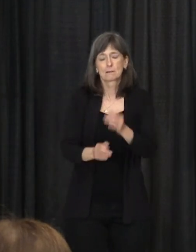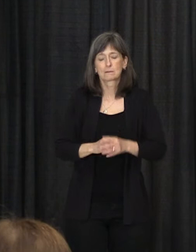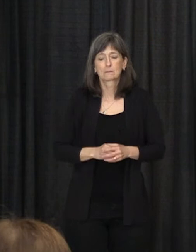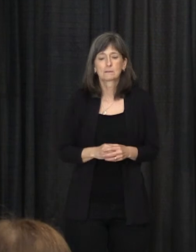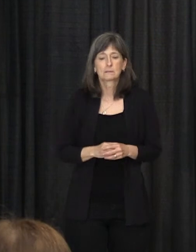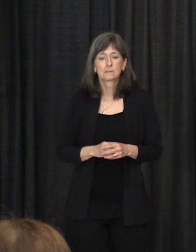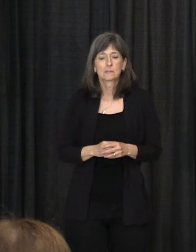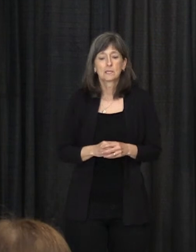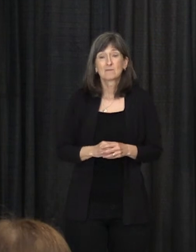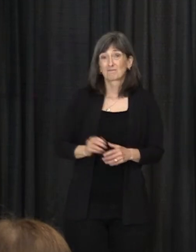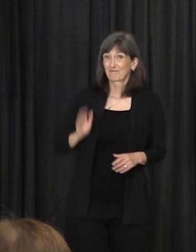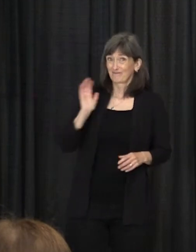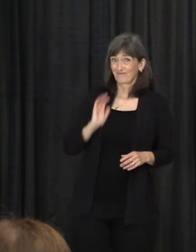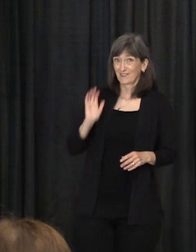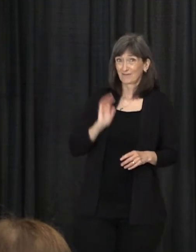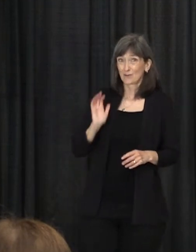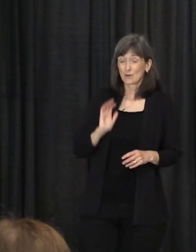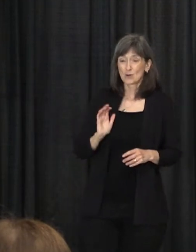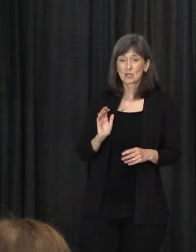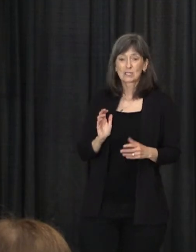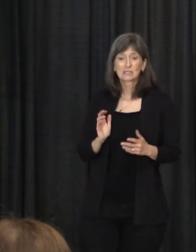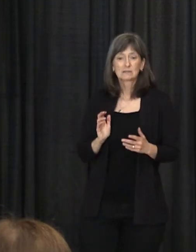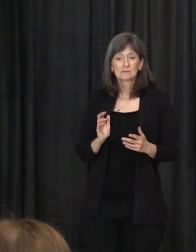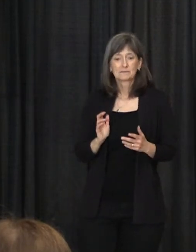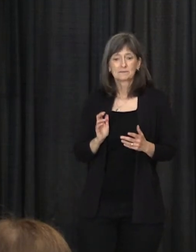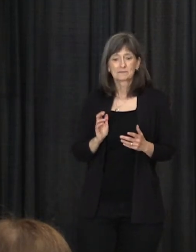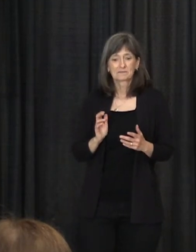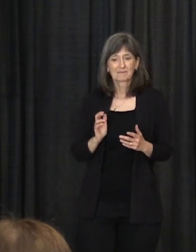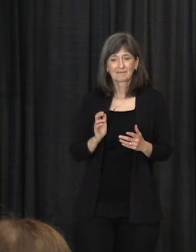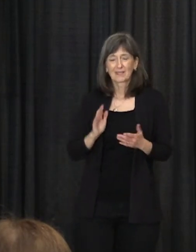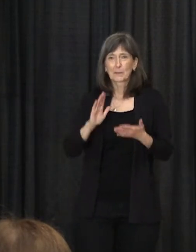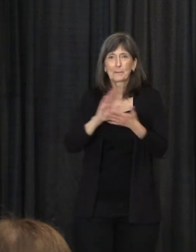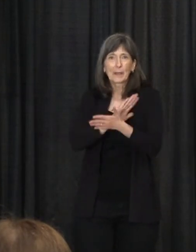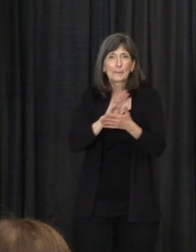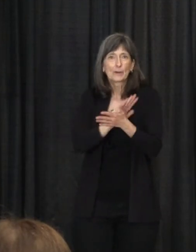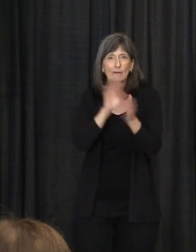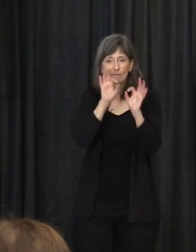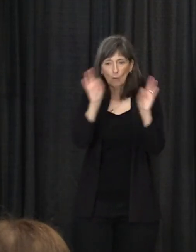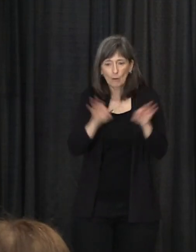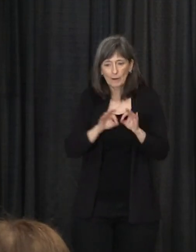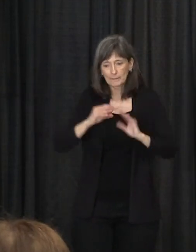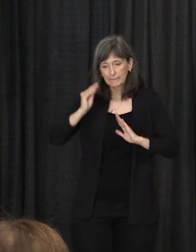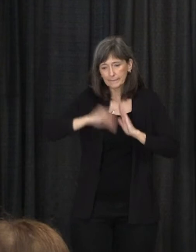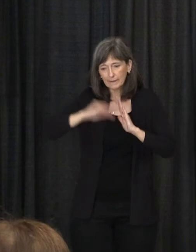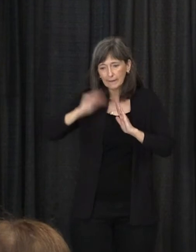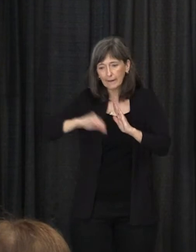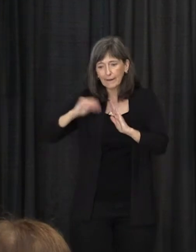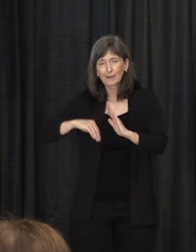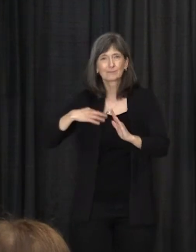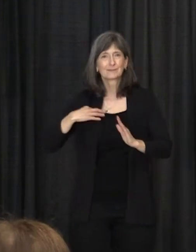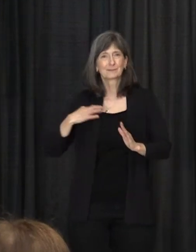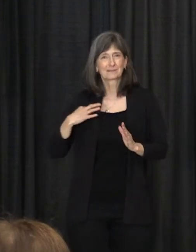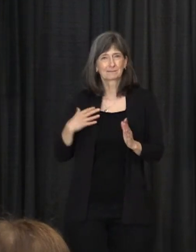future, in the past we had in many instances we had paper forms. People had to fill out